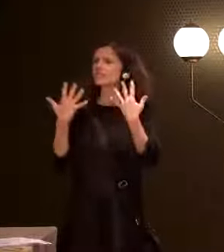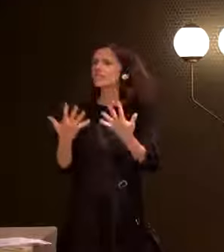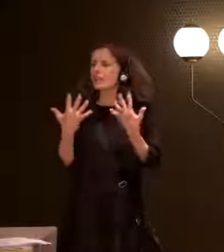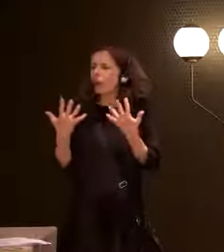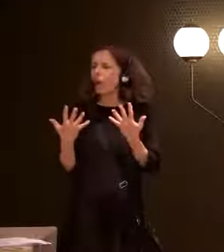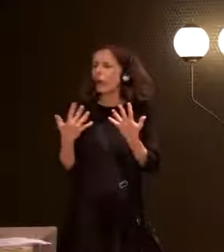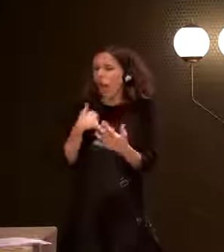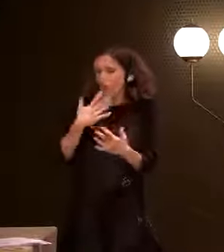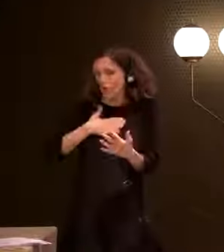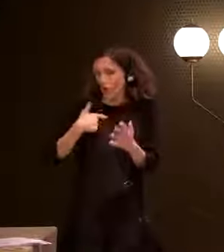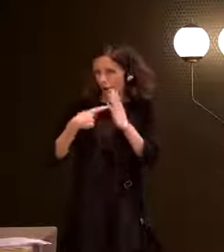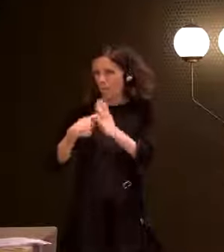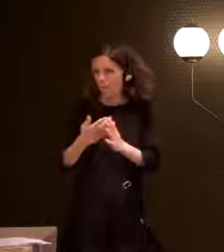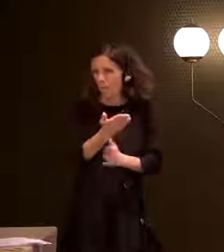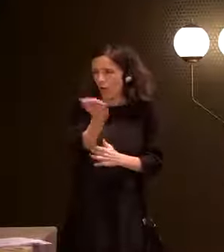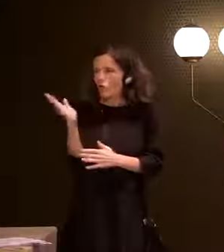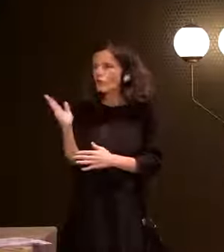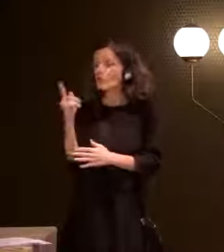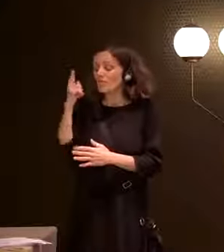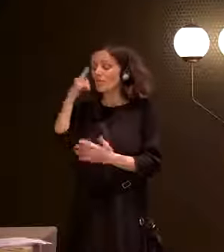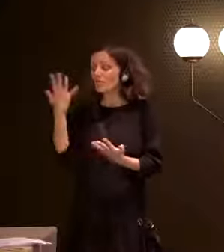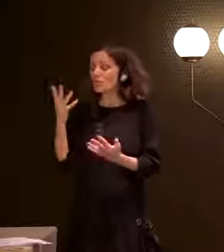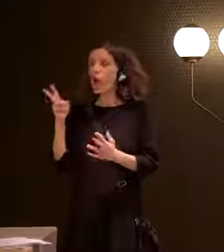teaching and how to implement it.